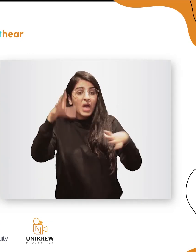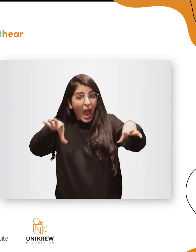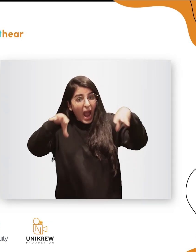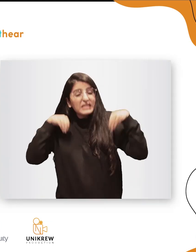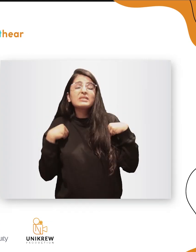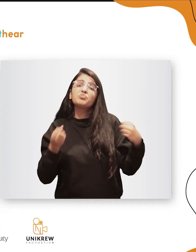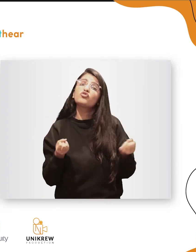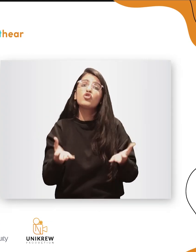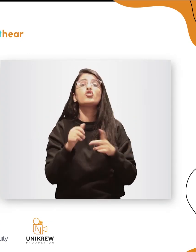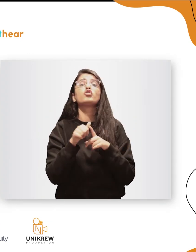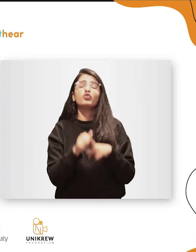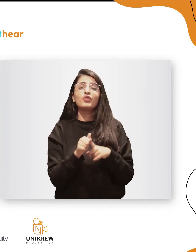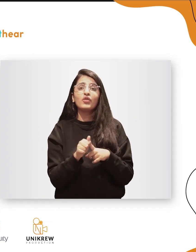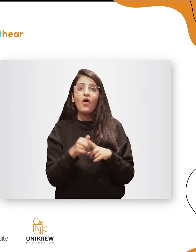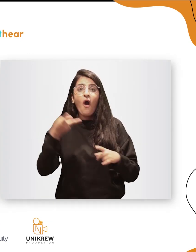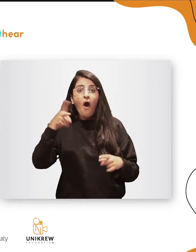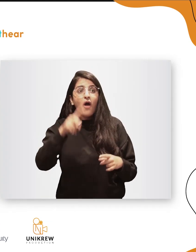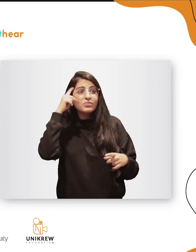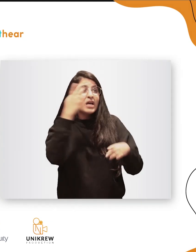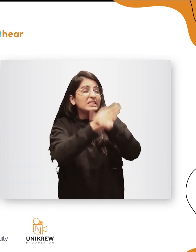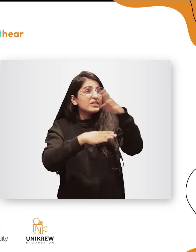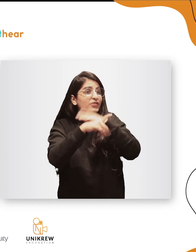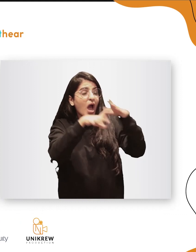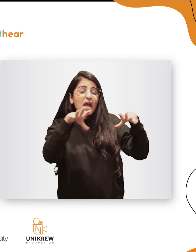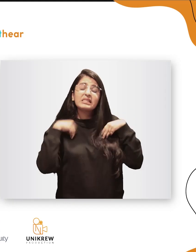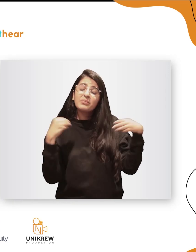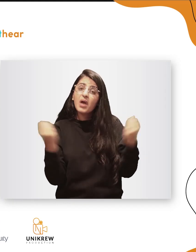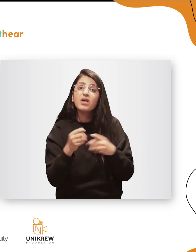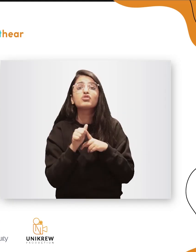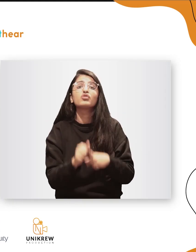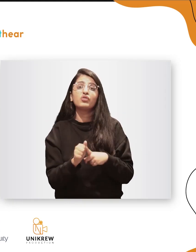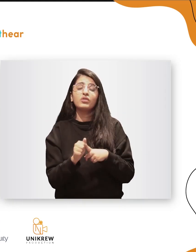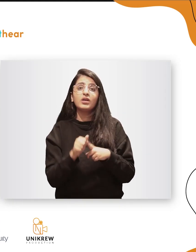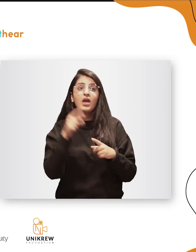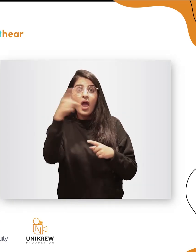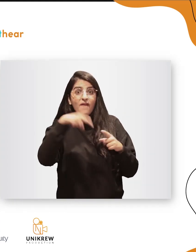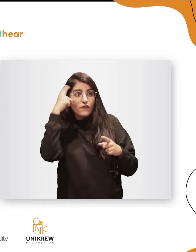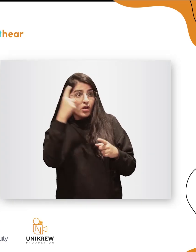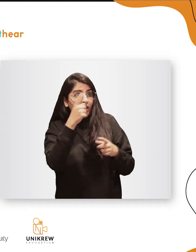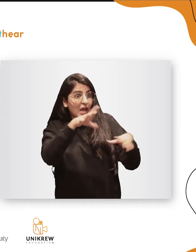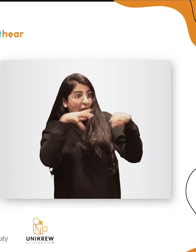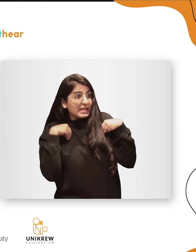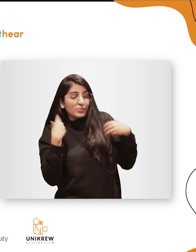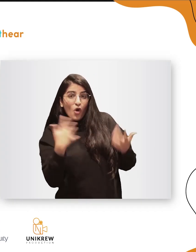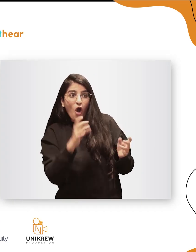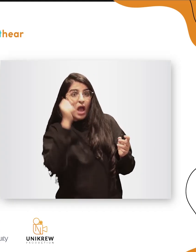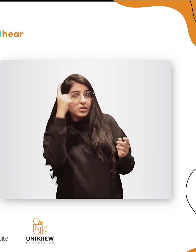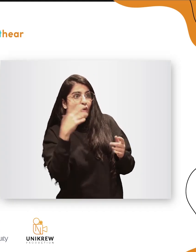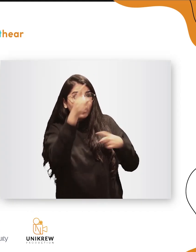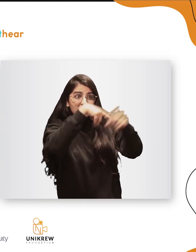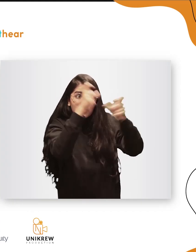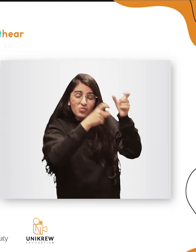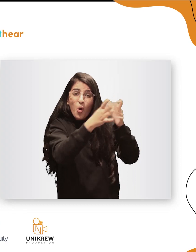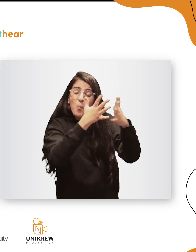more accepting of people with disabilities, and really understand that they are